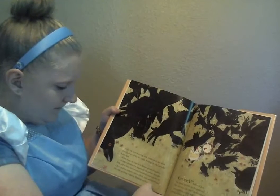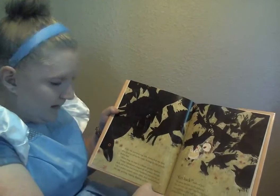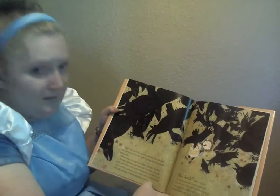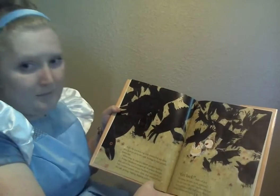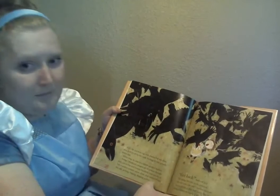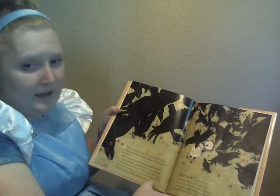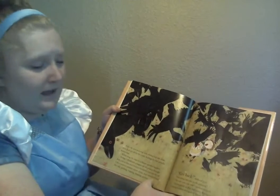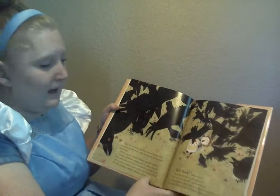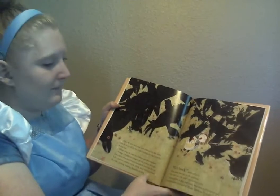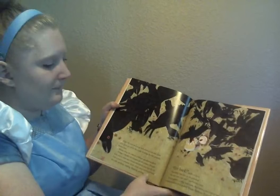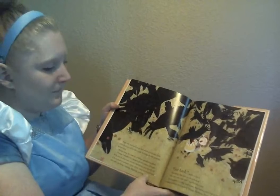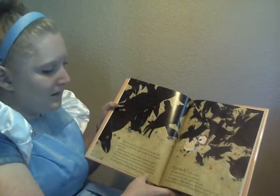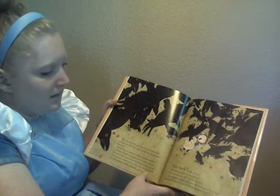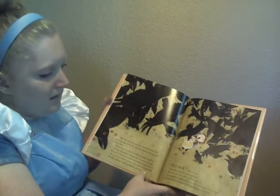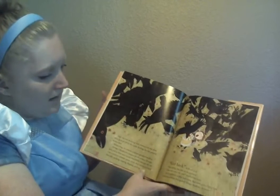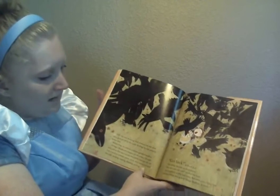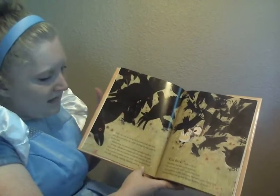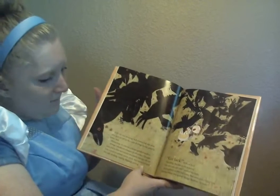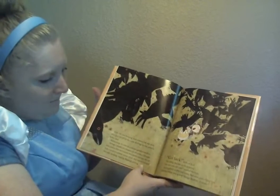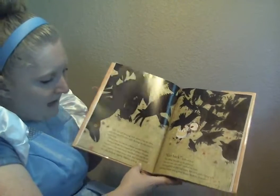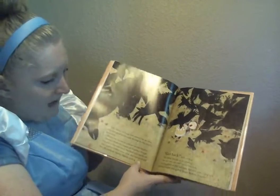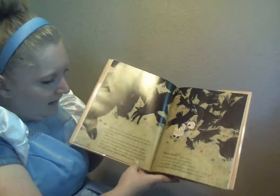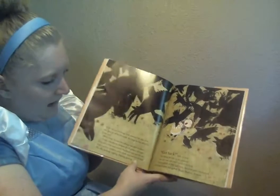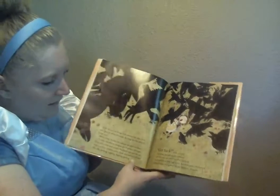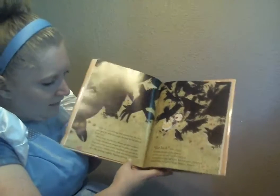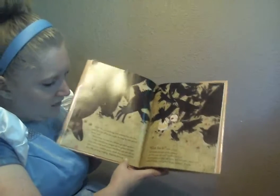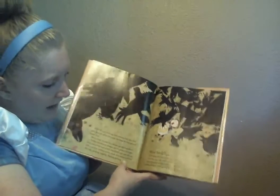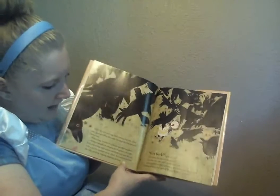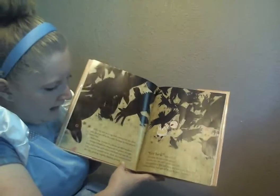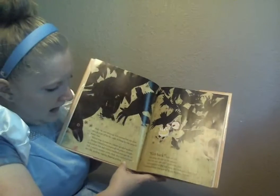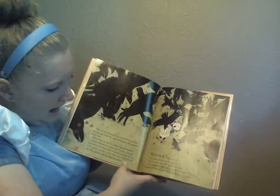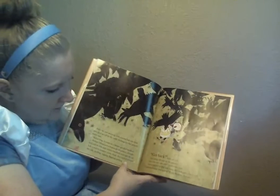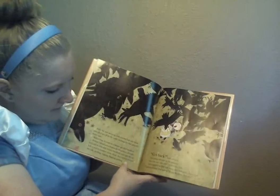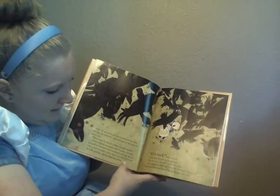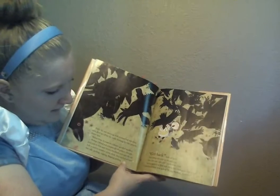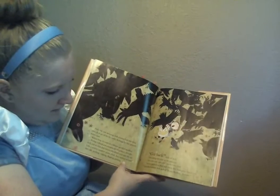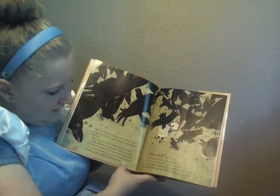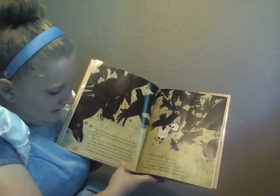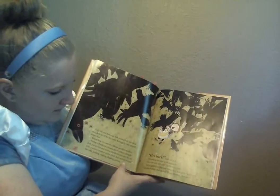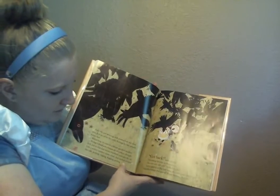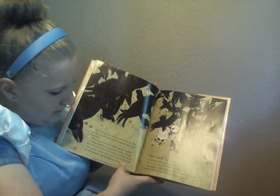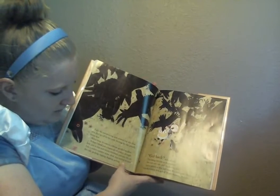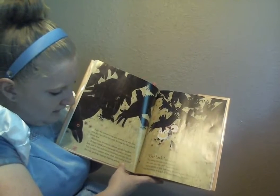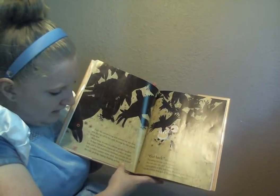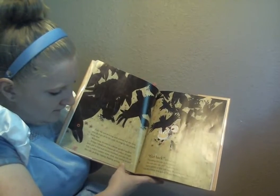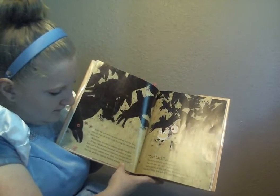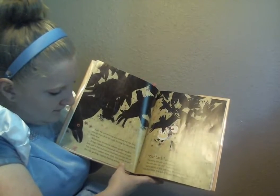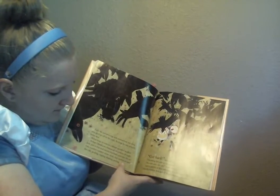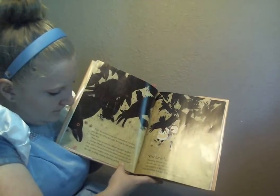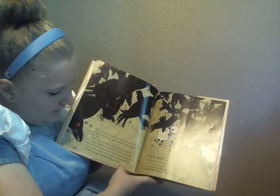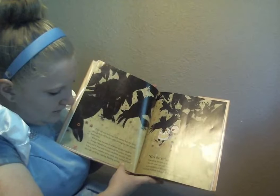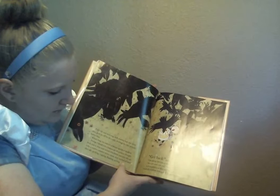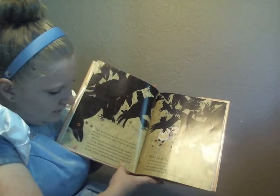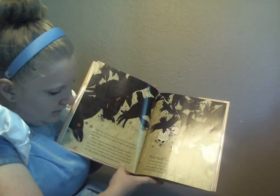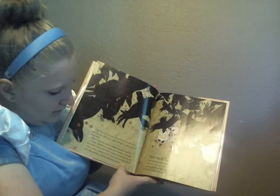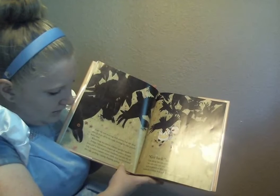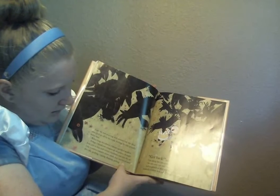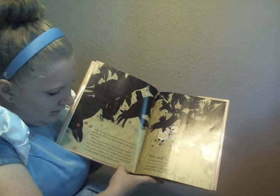flapping, picking. Get back, hollered Jack. I'm taking this cake to the princess. Aw, caw,